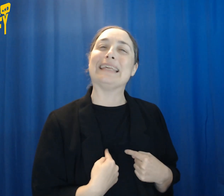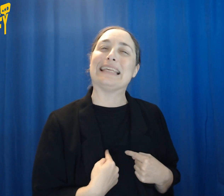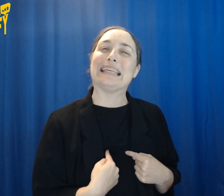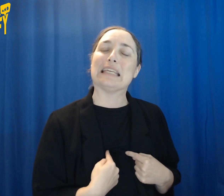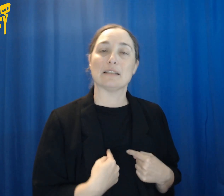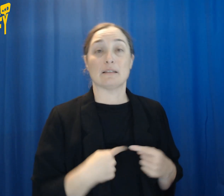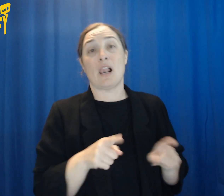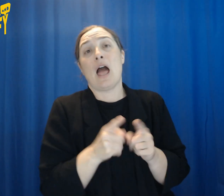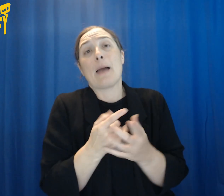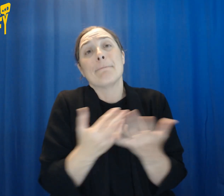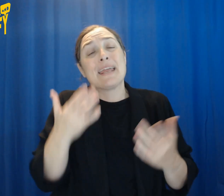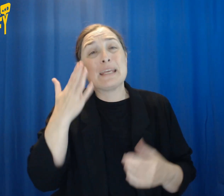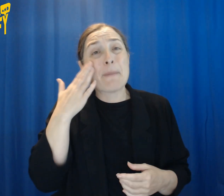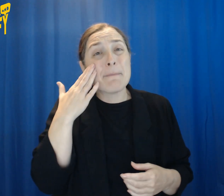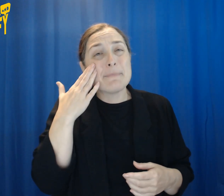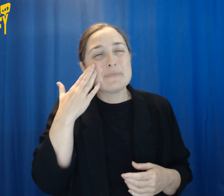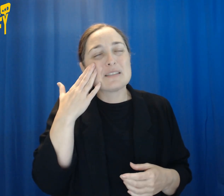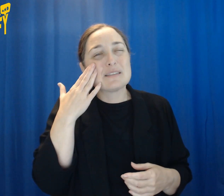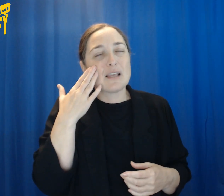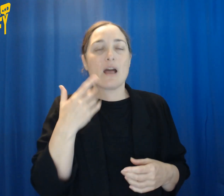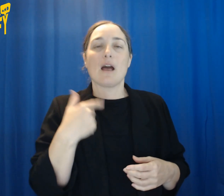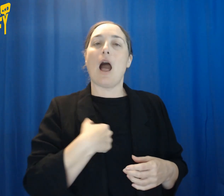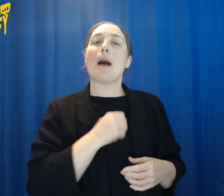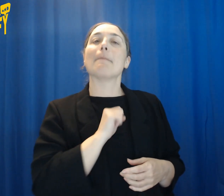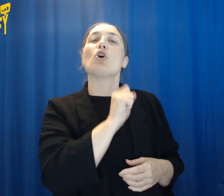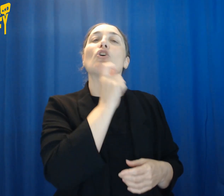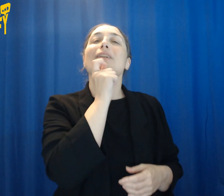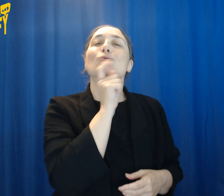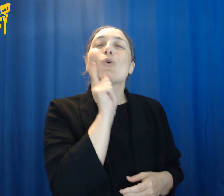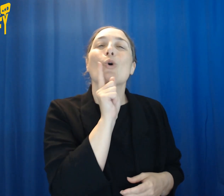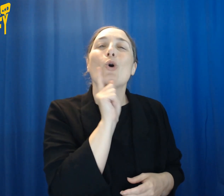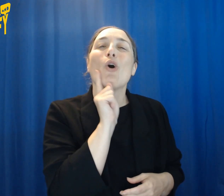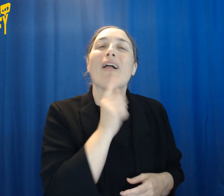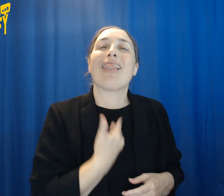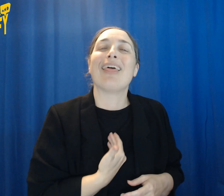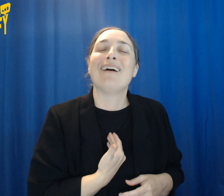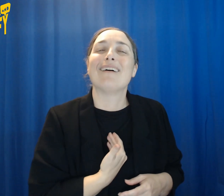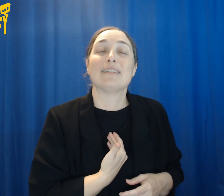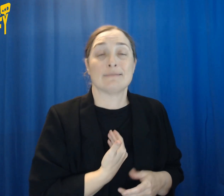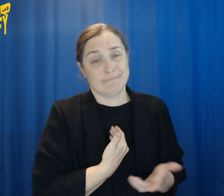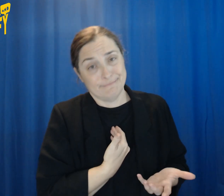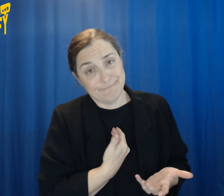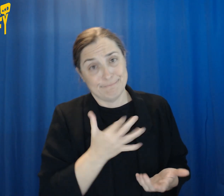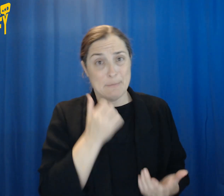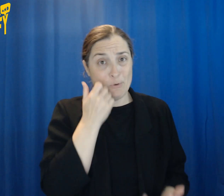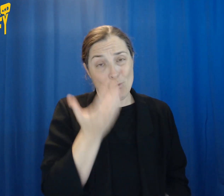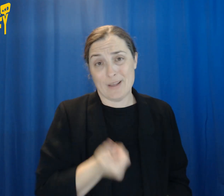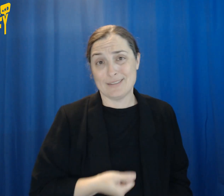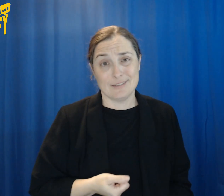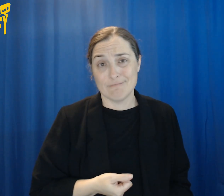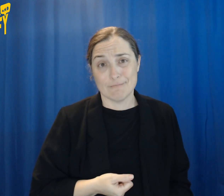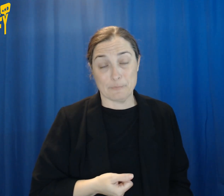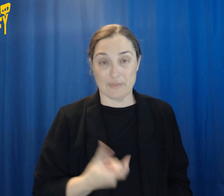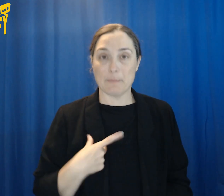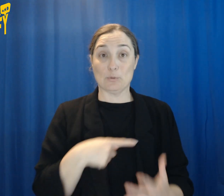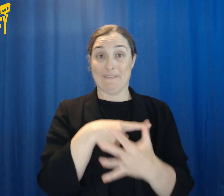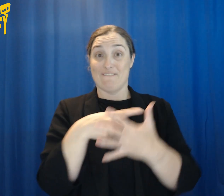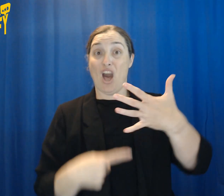think I'm still a little girl to her. And I probably always will be, especially as being the one of the 5 who's